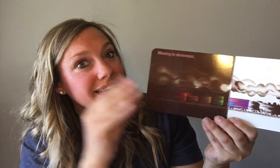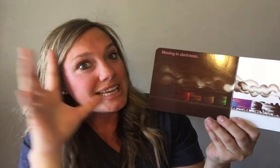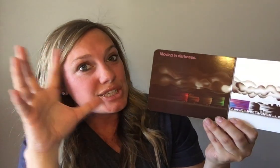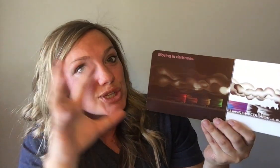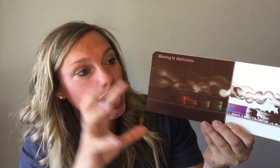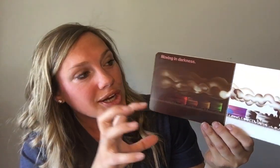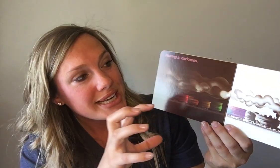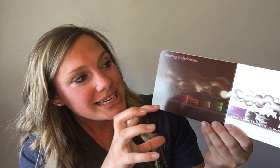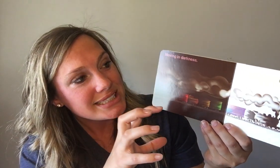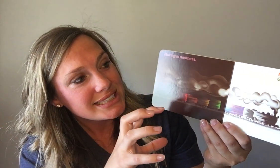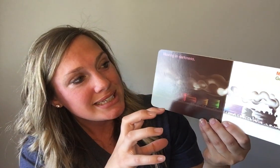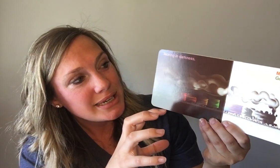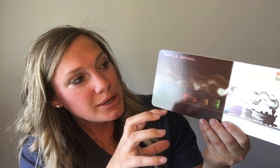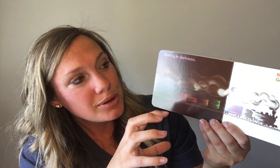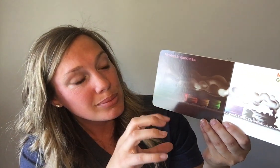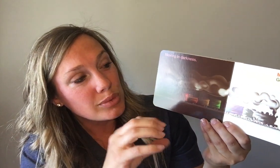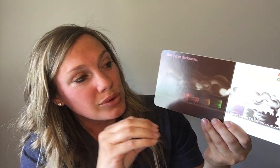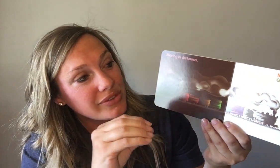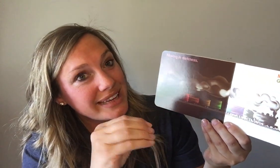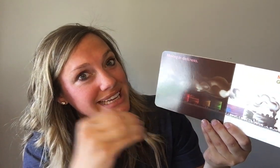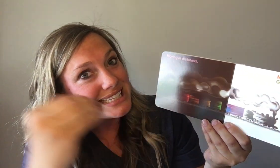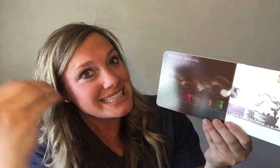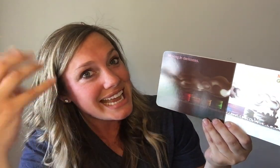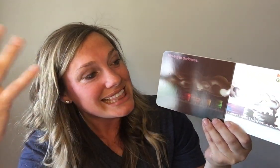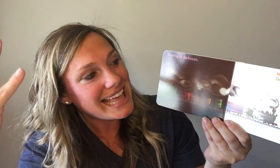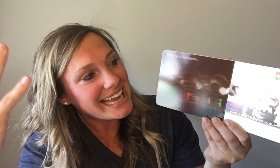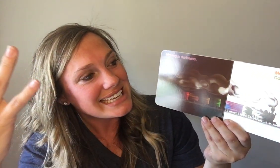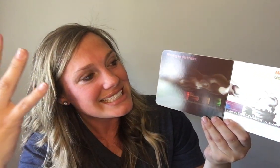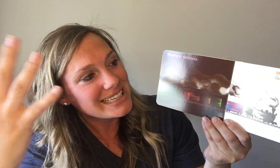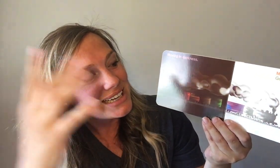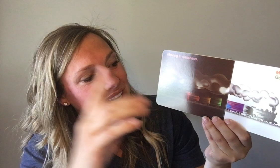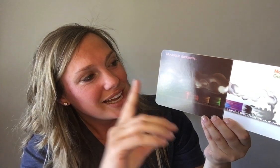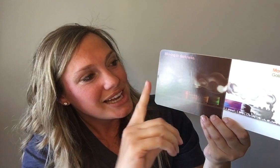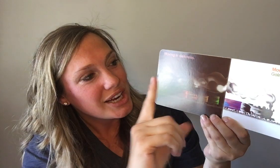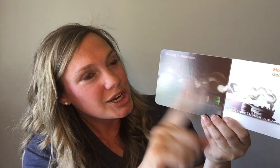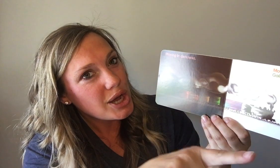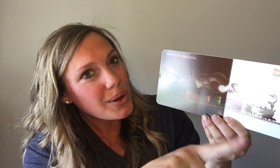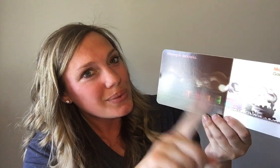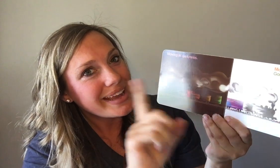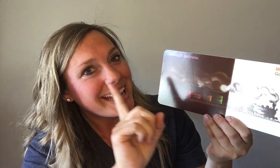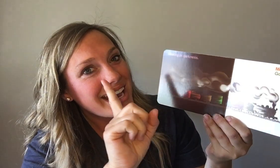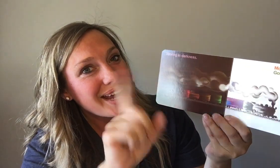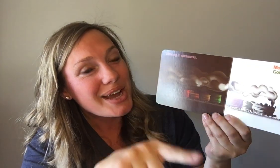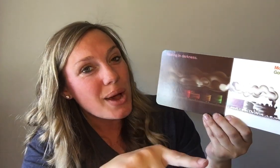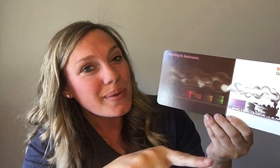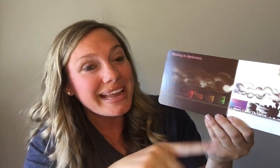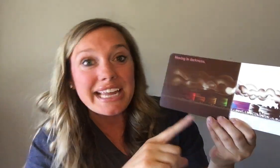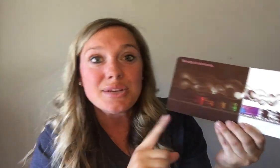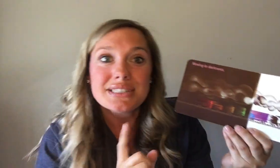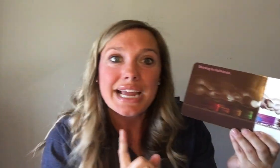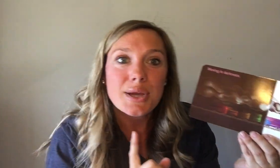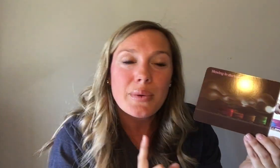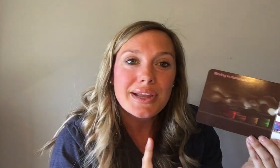Moving in darkness. Moving in daylight. Going, going. Can you sign going,